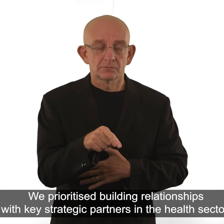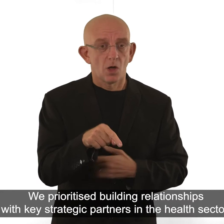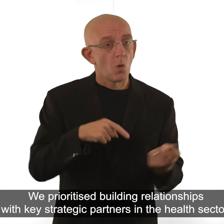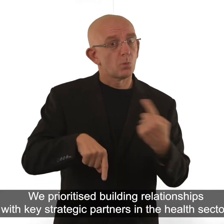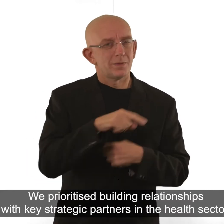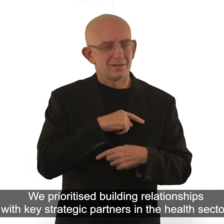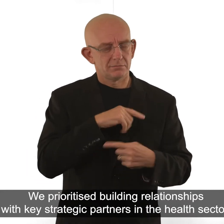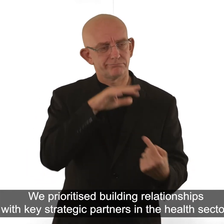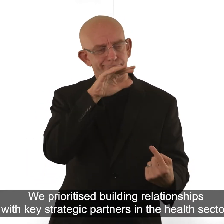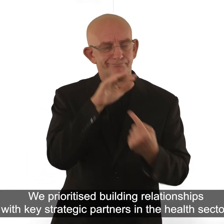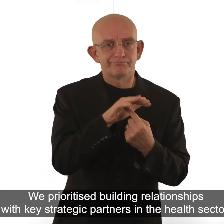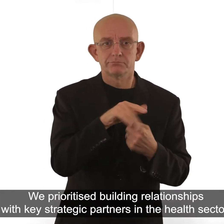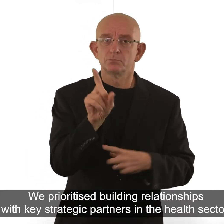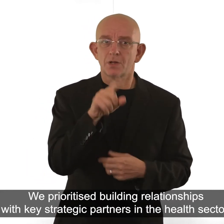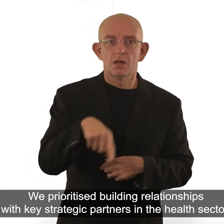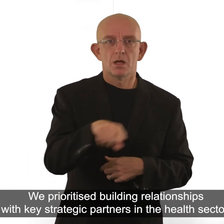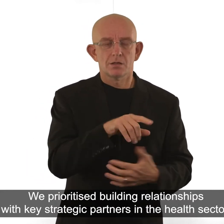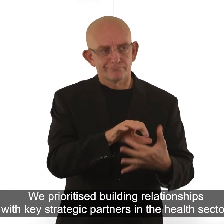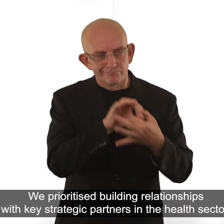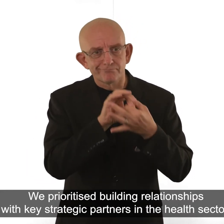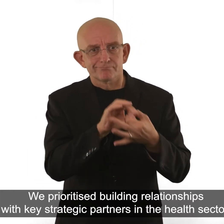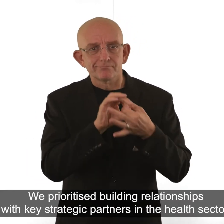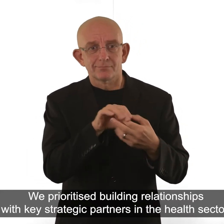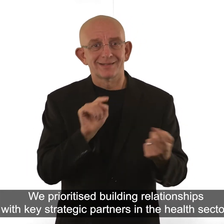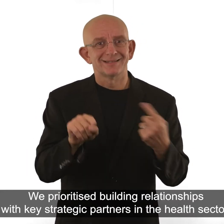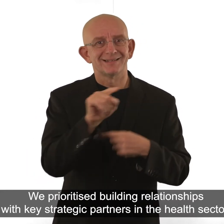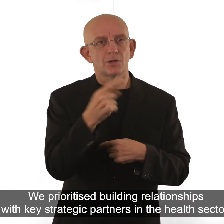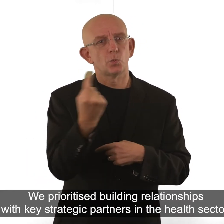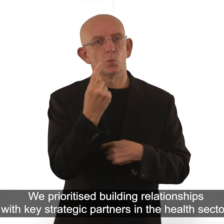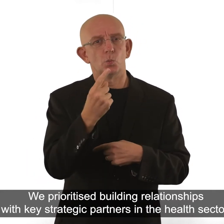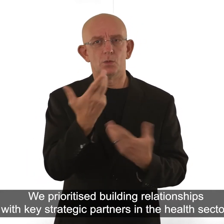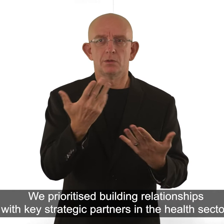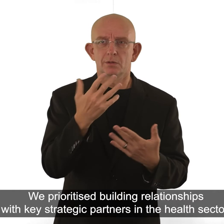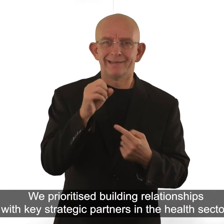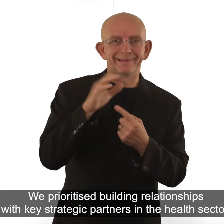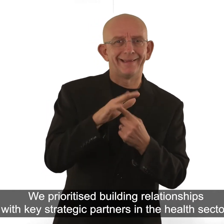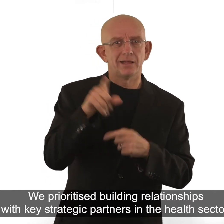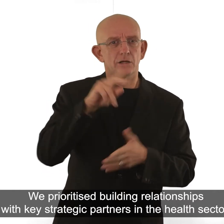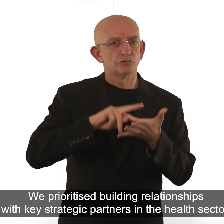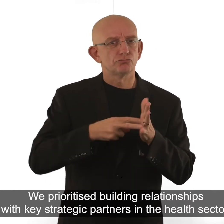We prioritised building relationships with key strategic partners in the health sector.